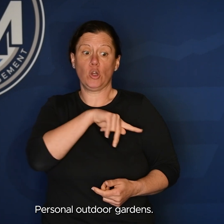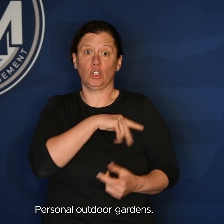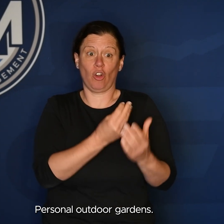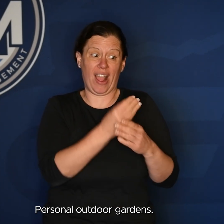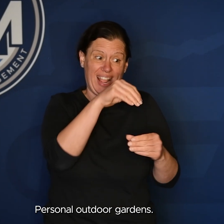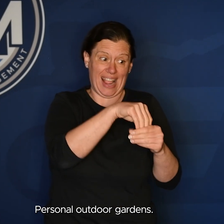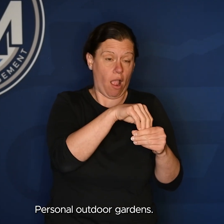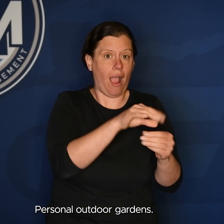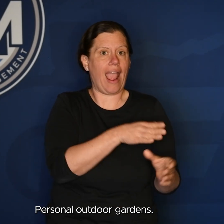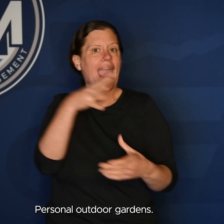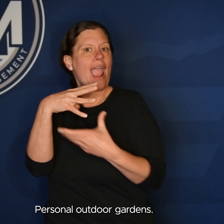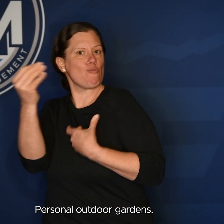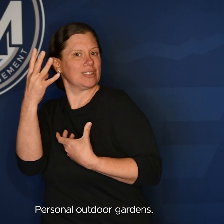Personal outdoor gardens.